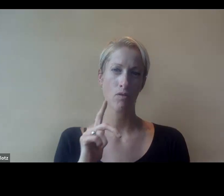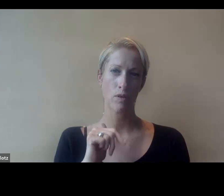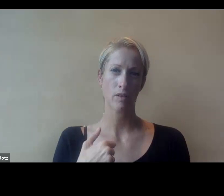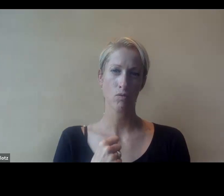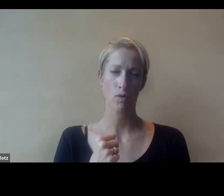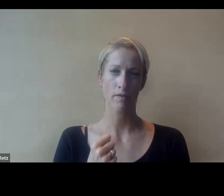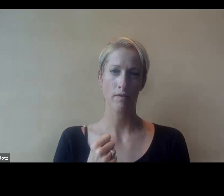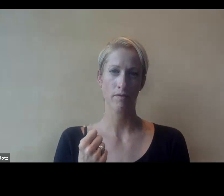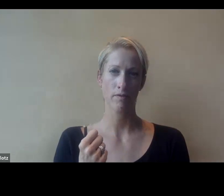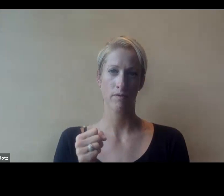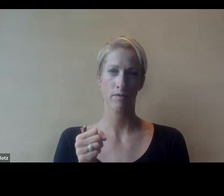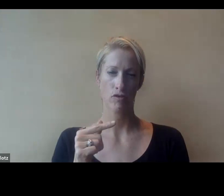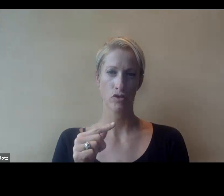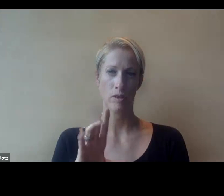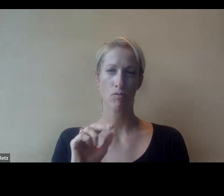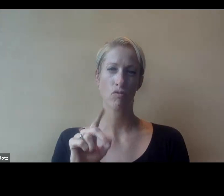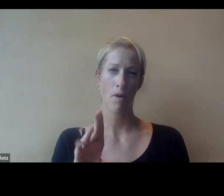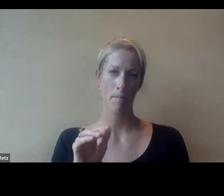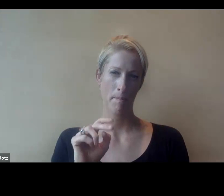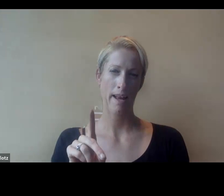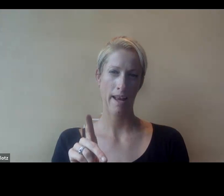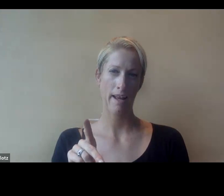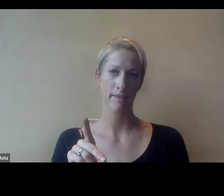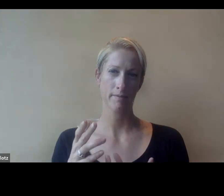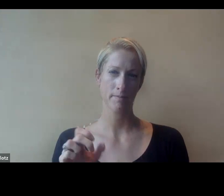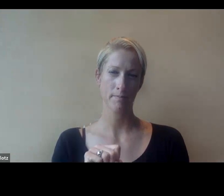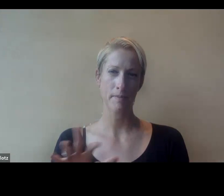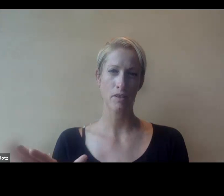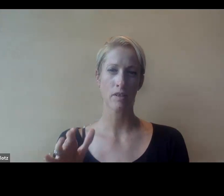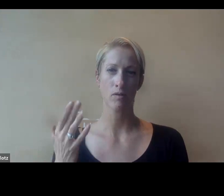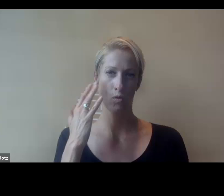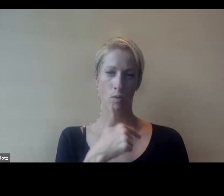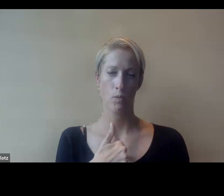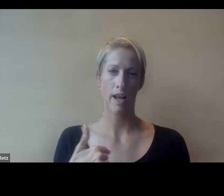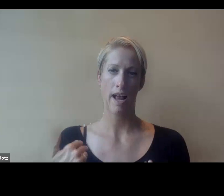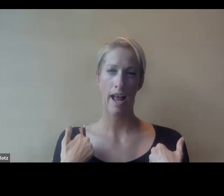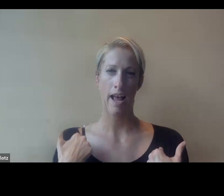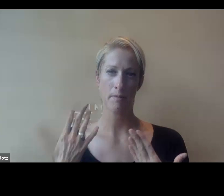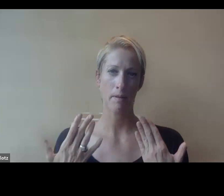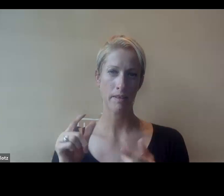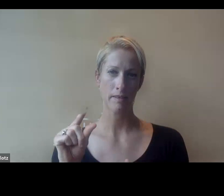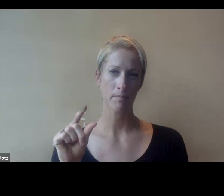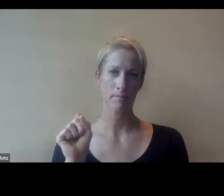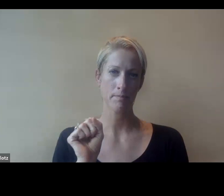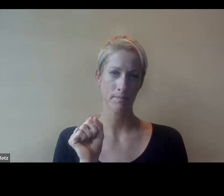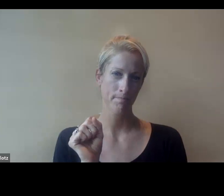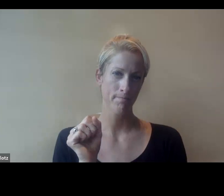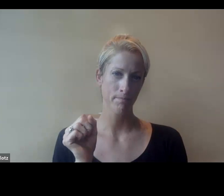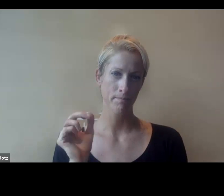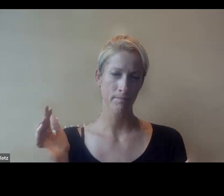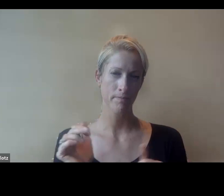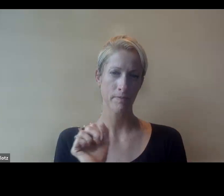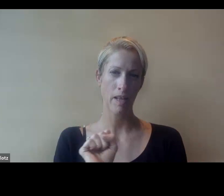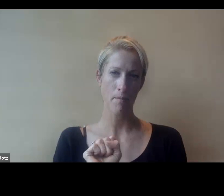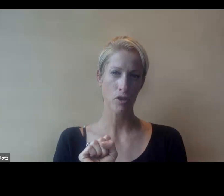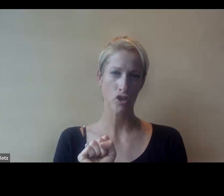through 5G and broadband expansions. So knowing that we've had labor shortages in the past, and the labor shortages are